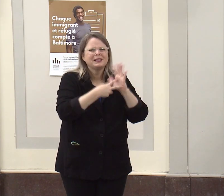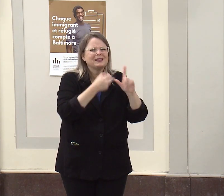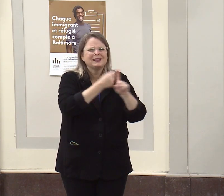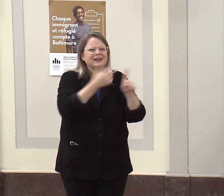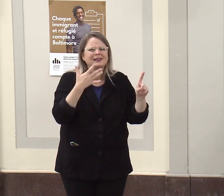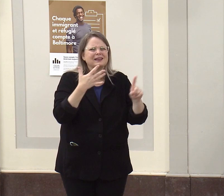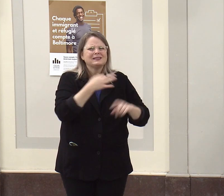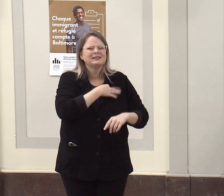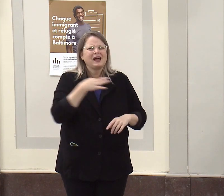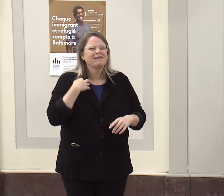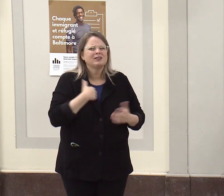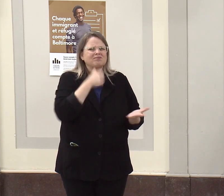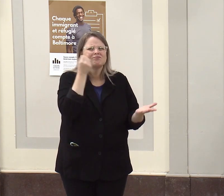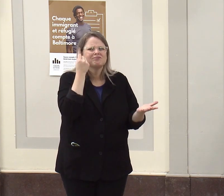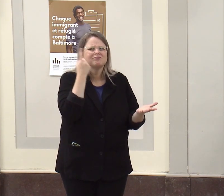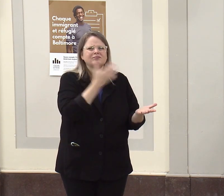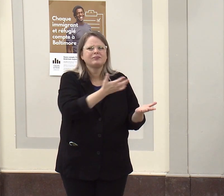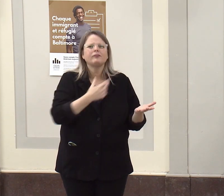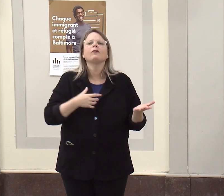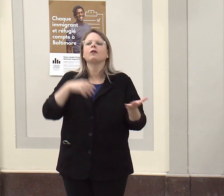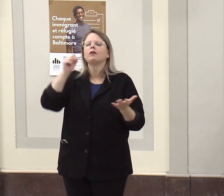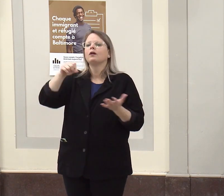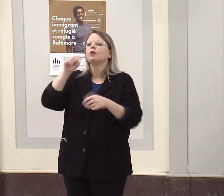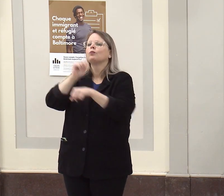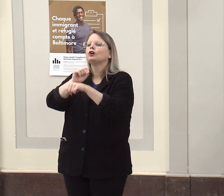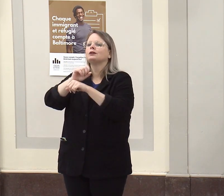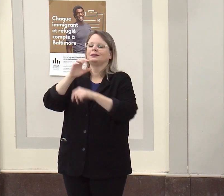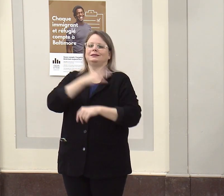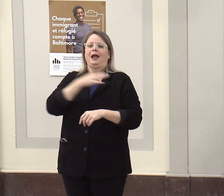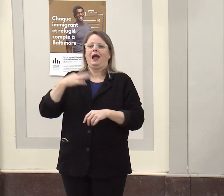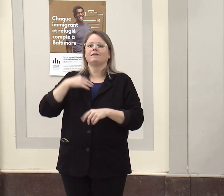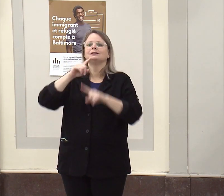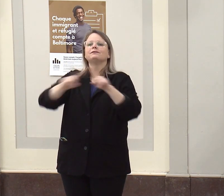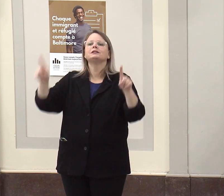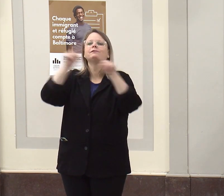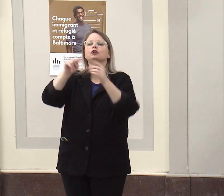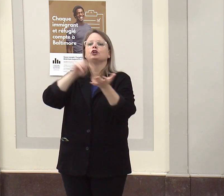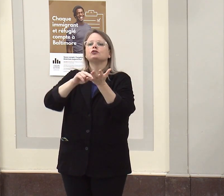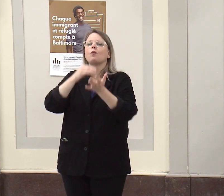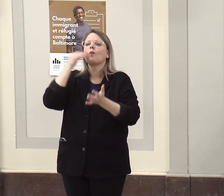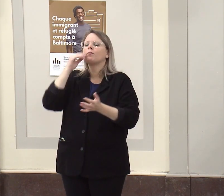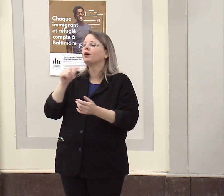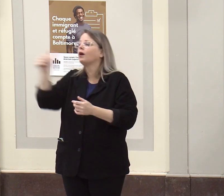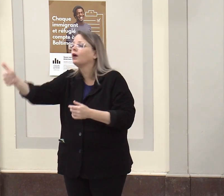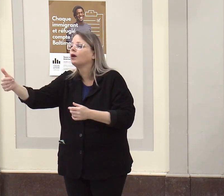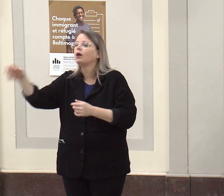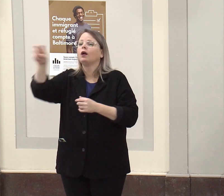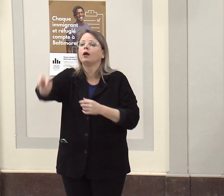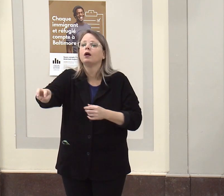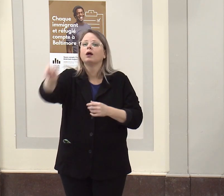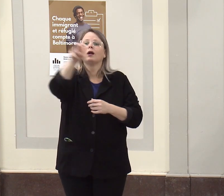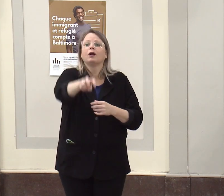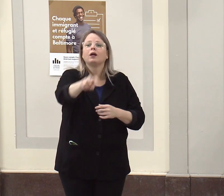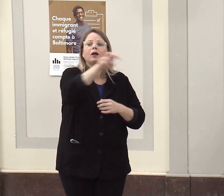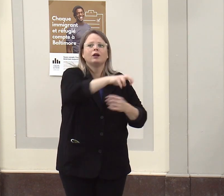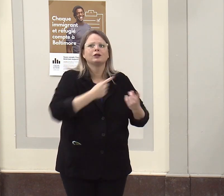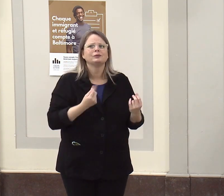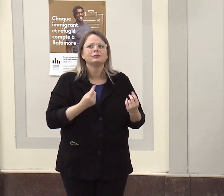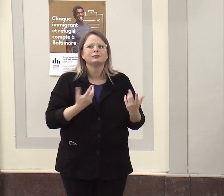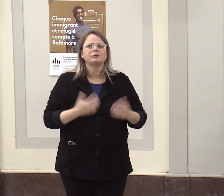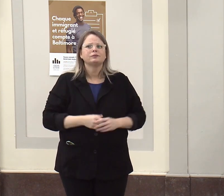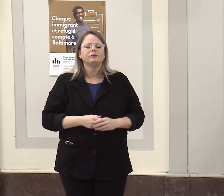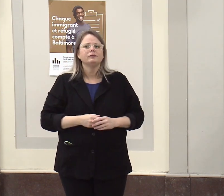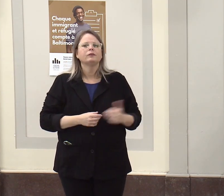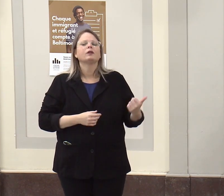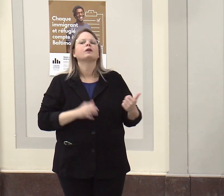between different nursing homes. Yeah, so again, we are focusing our case investigations work on assisted living facilities and nursing homes.